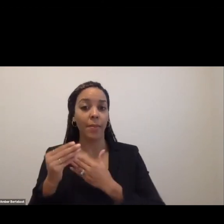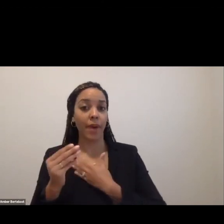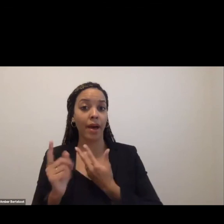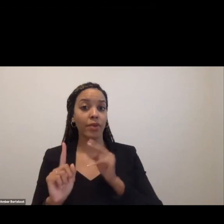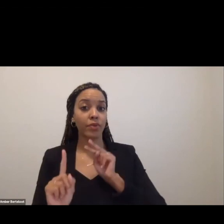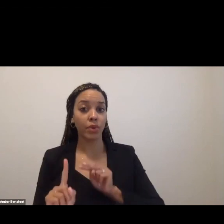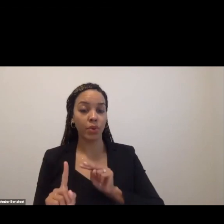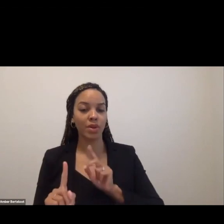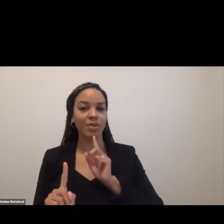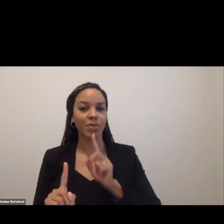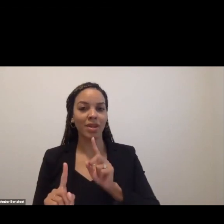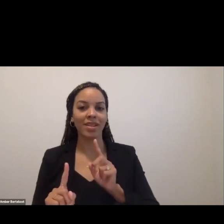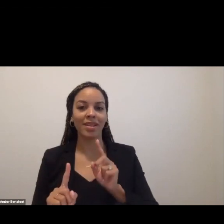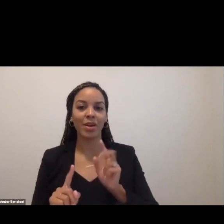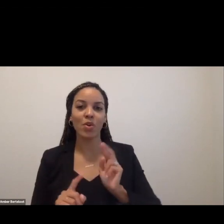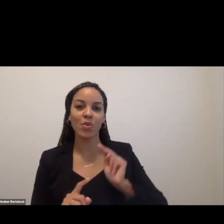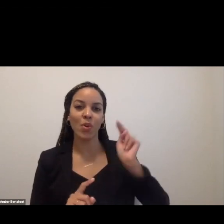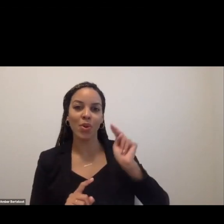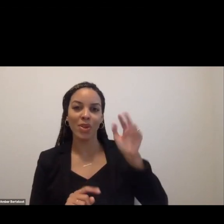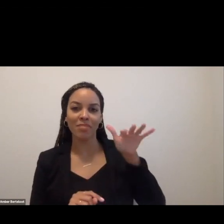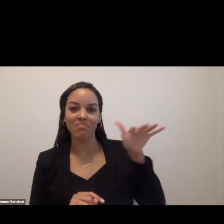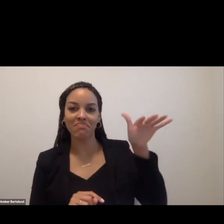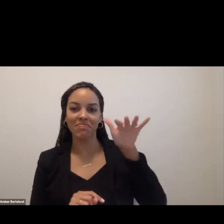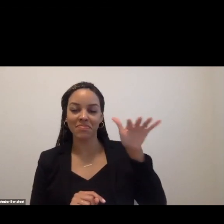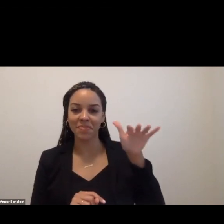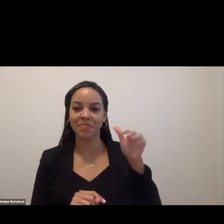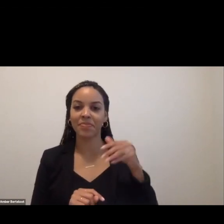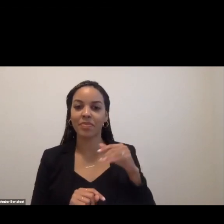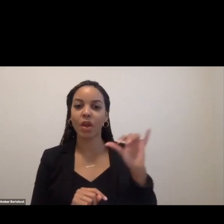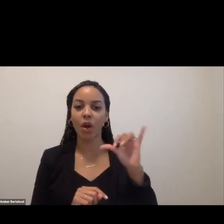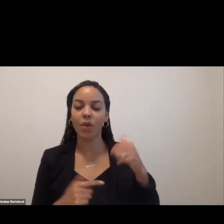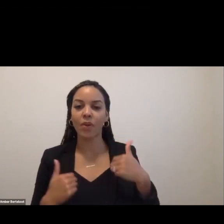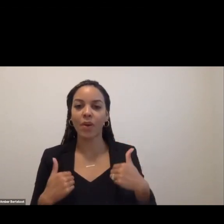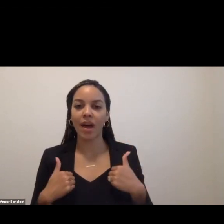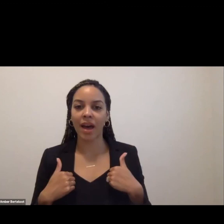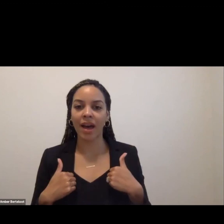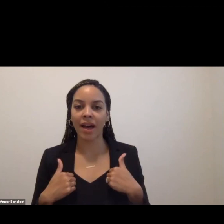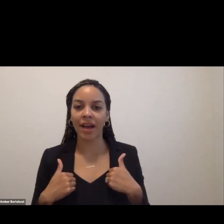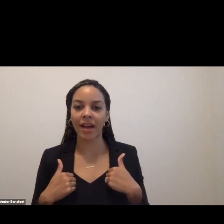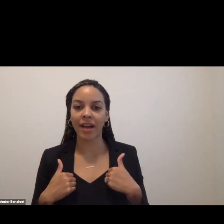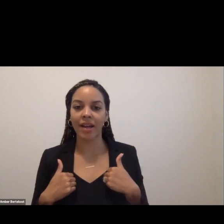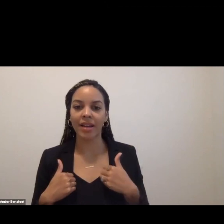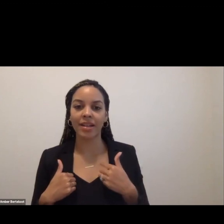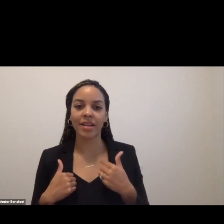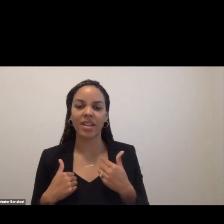Northern Hemisphere, and also that I speak much in a European